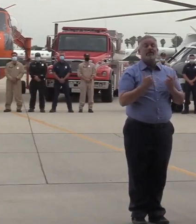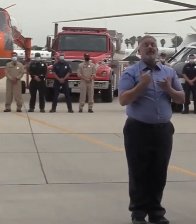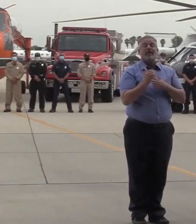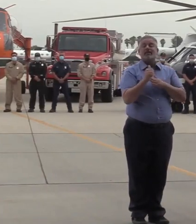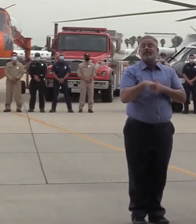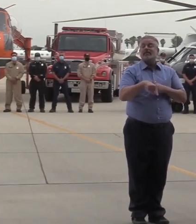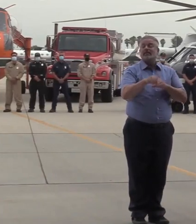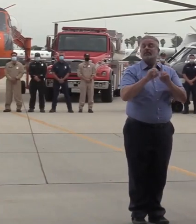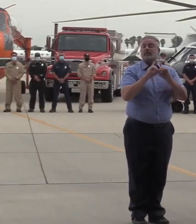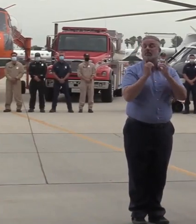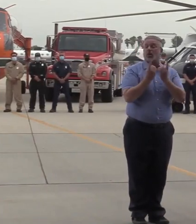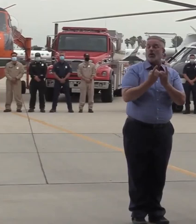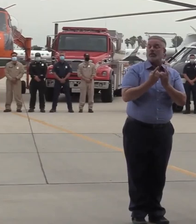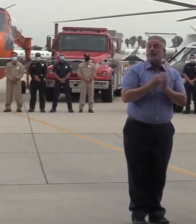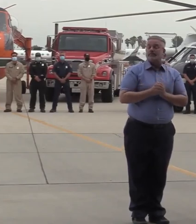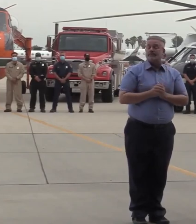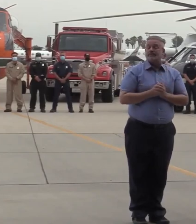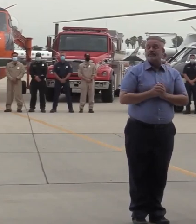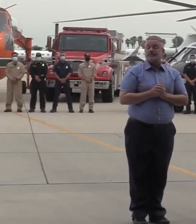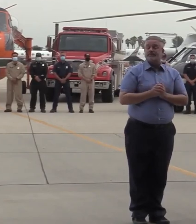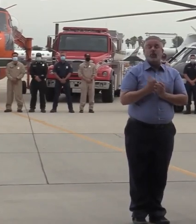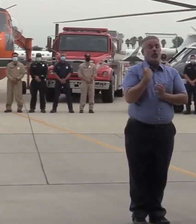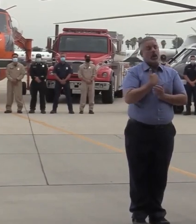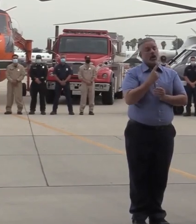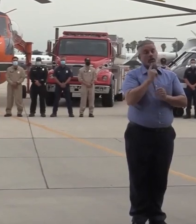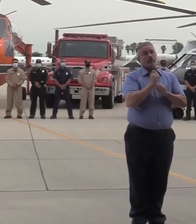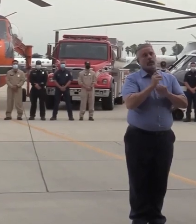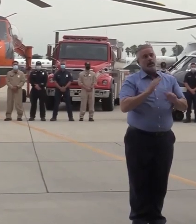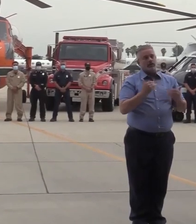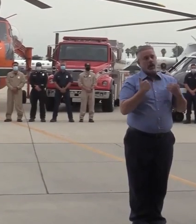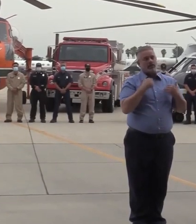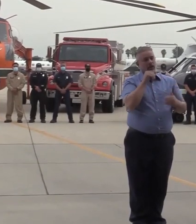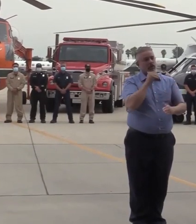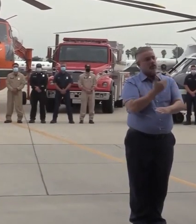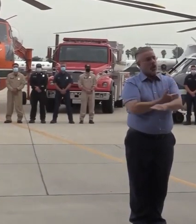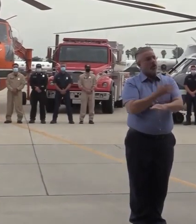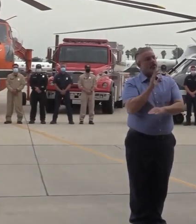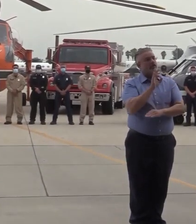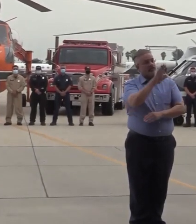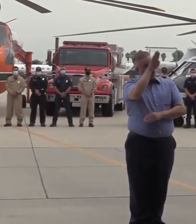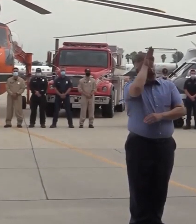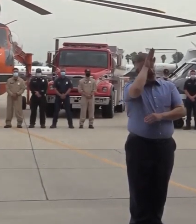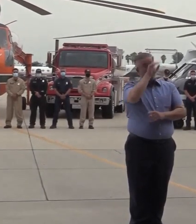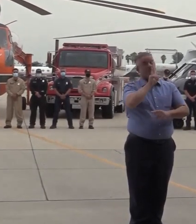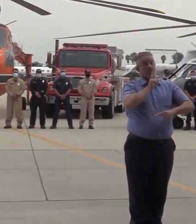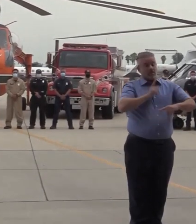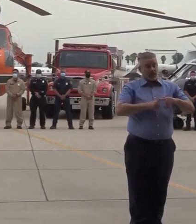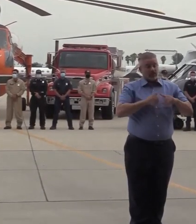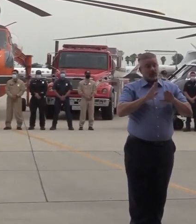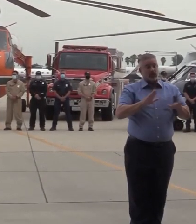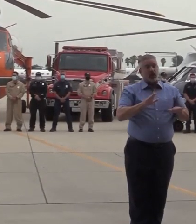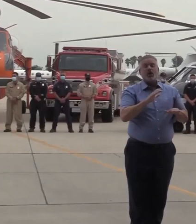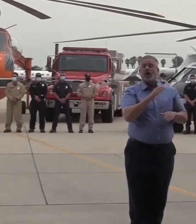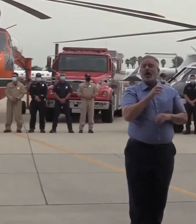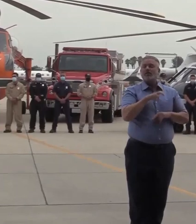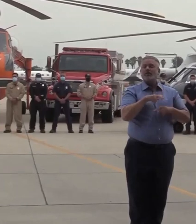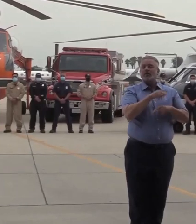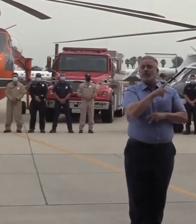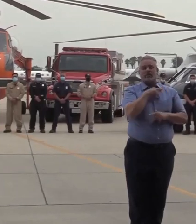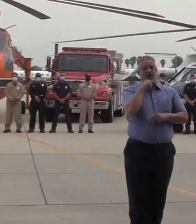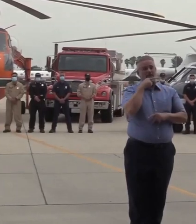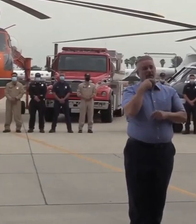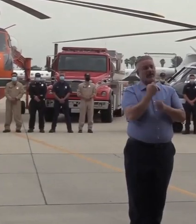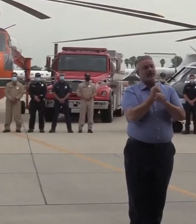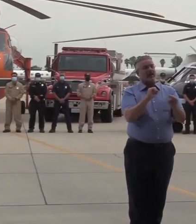lead this department, and we are blessed to have the daughter of a firefighter and the chair of our public safety committee on the city